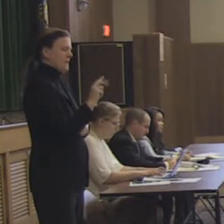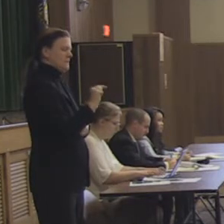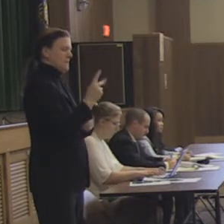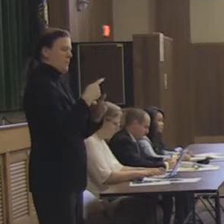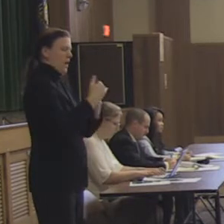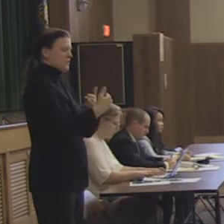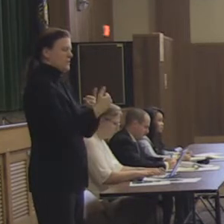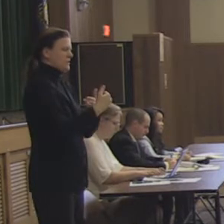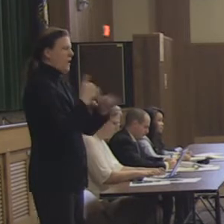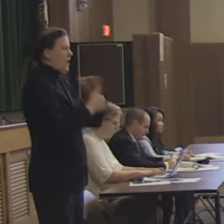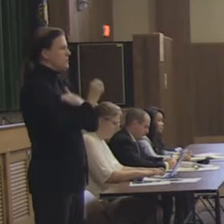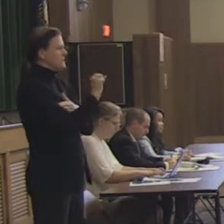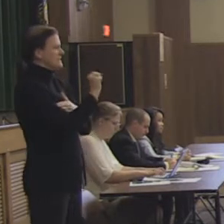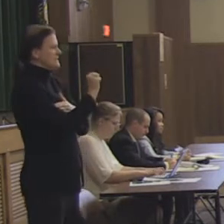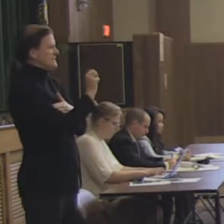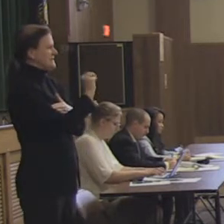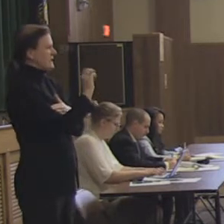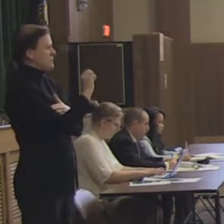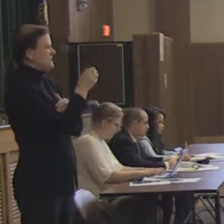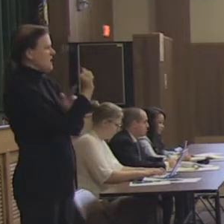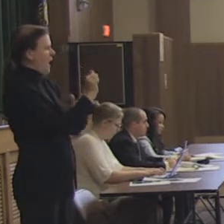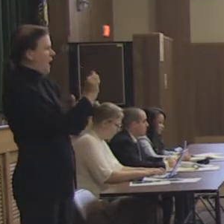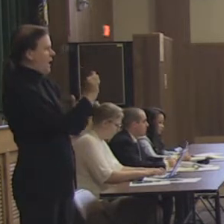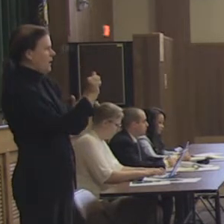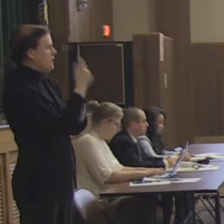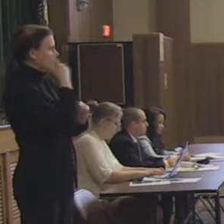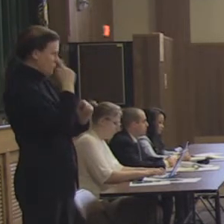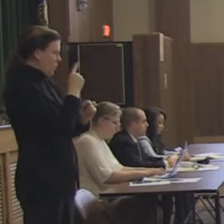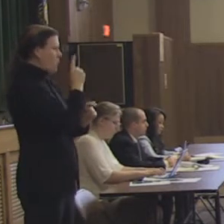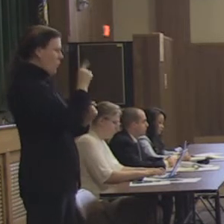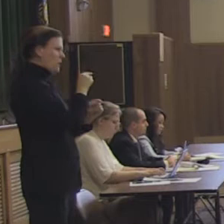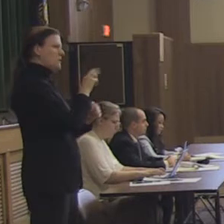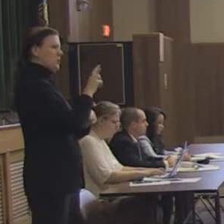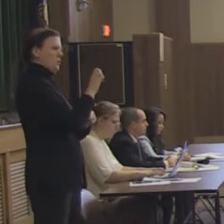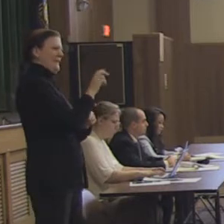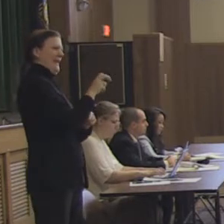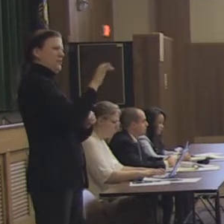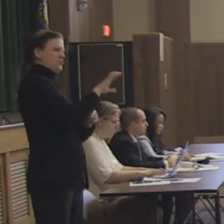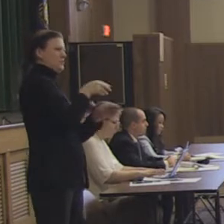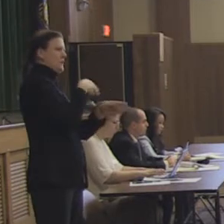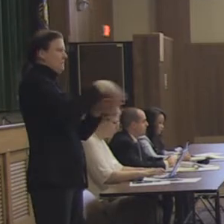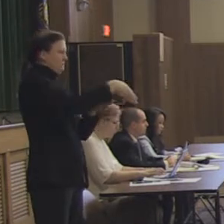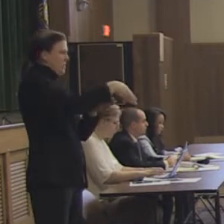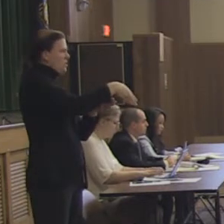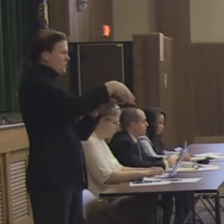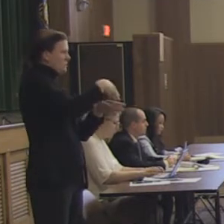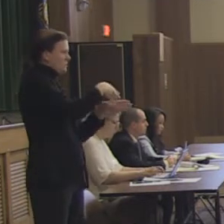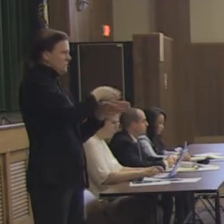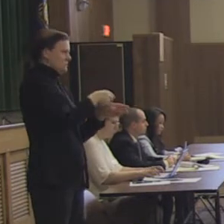level to develop a reentry peer specialist workforce here in Wisconsin.